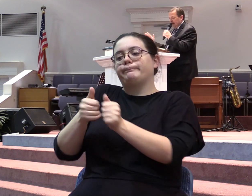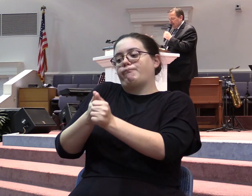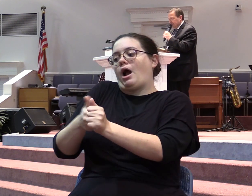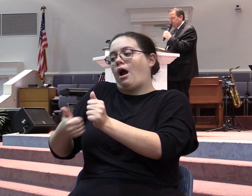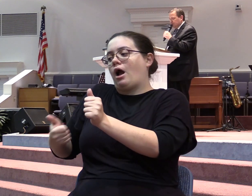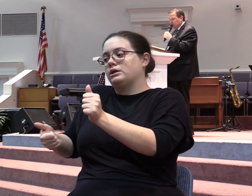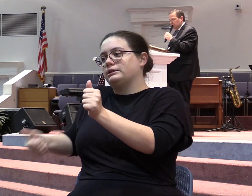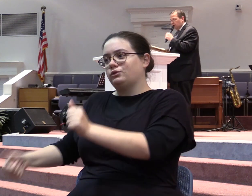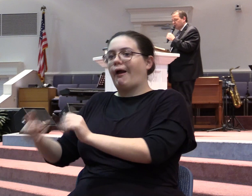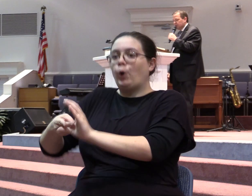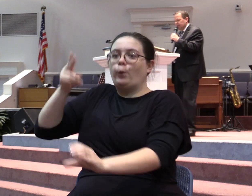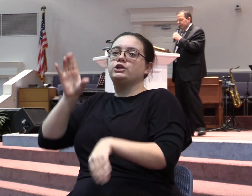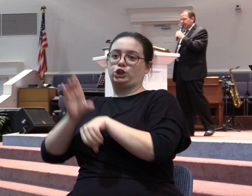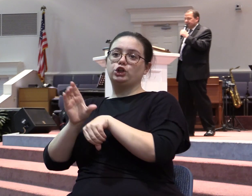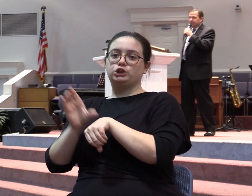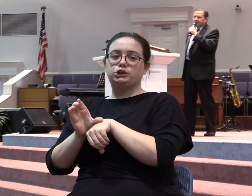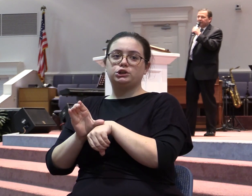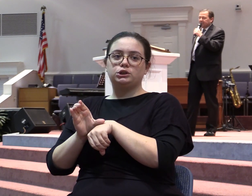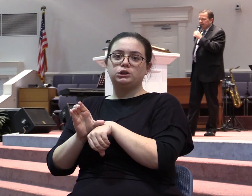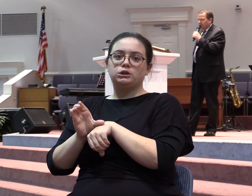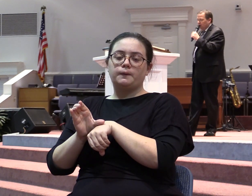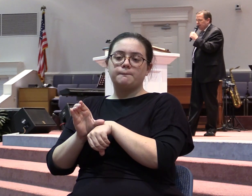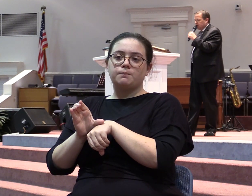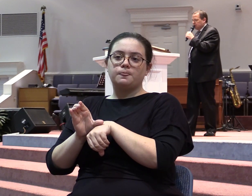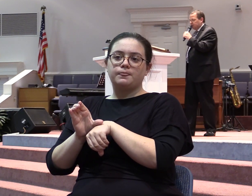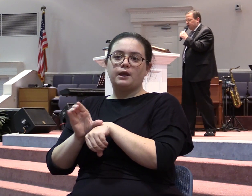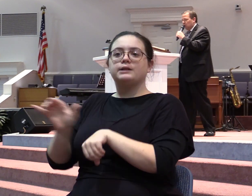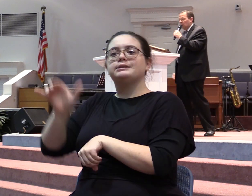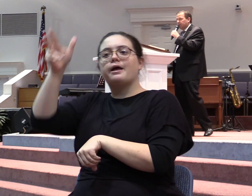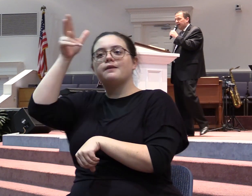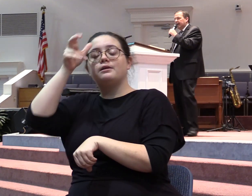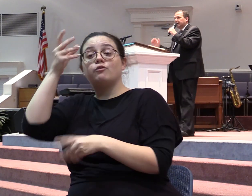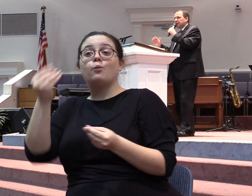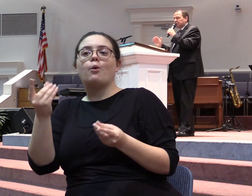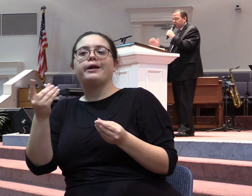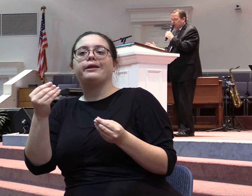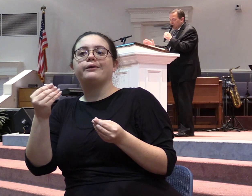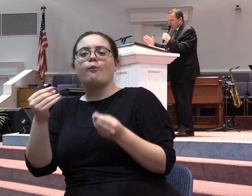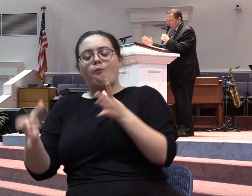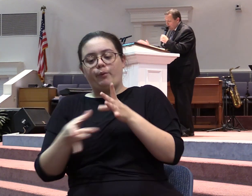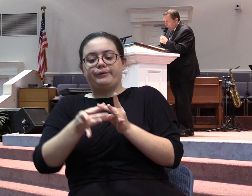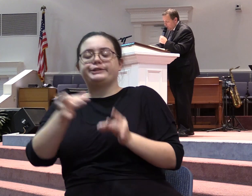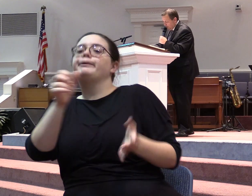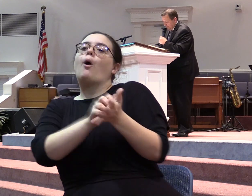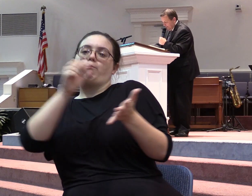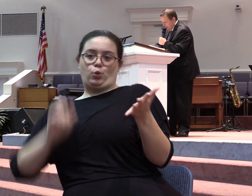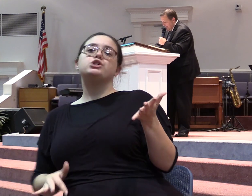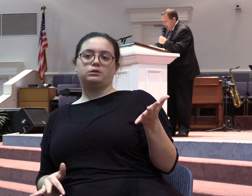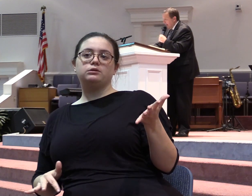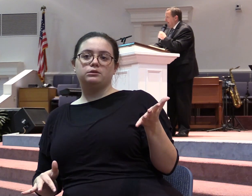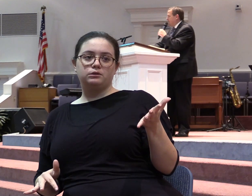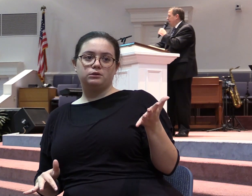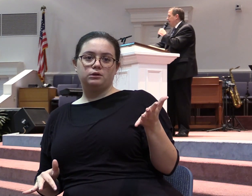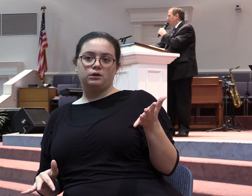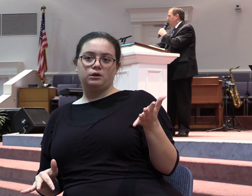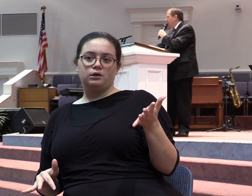backslides and leaves the church, it is as if the devil has just performed a spiritual abortion